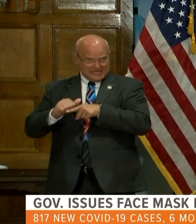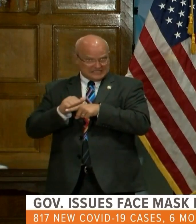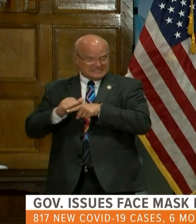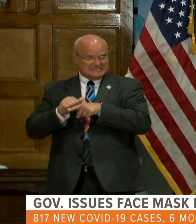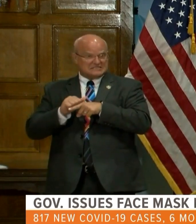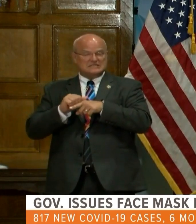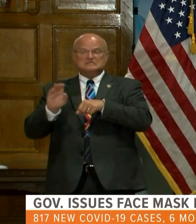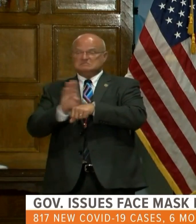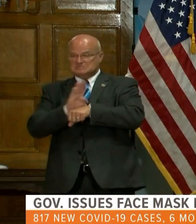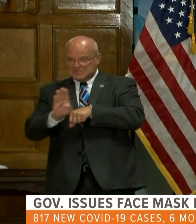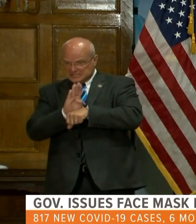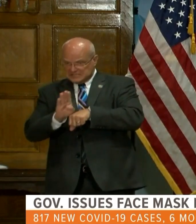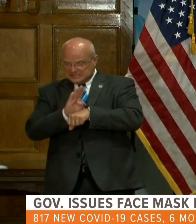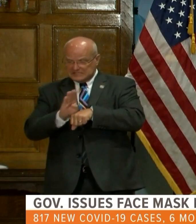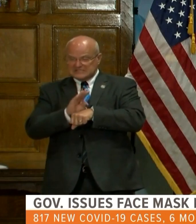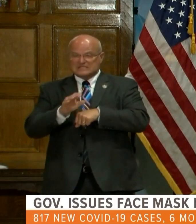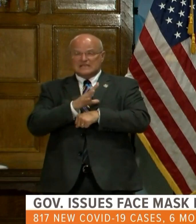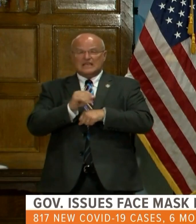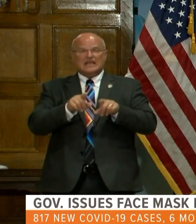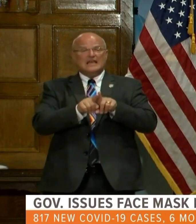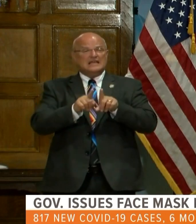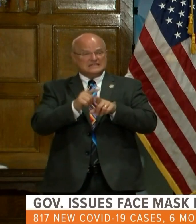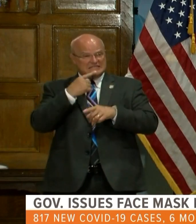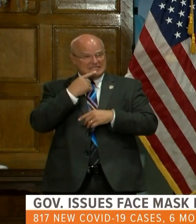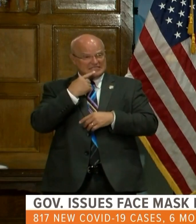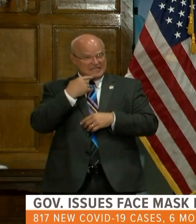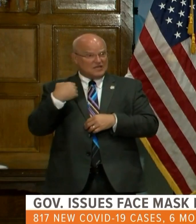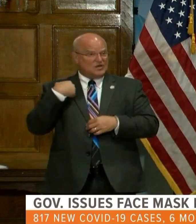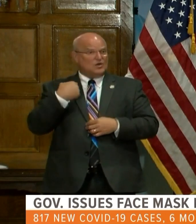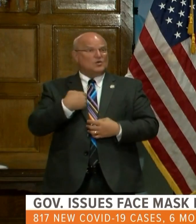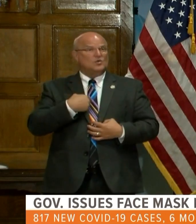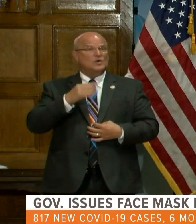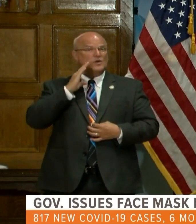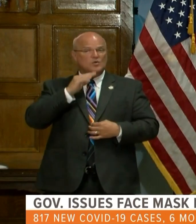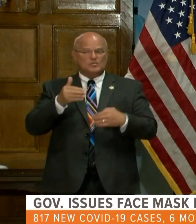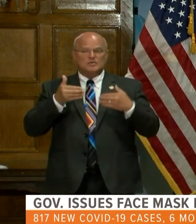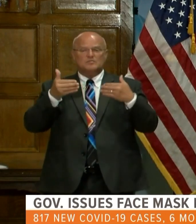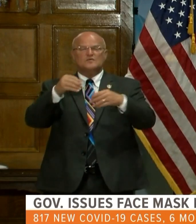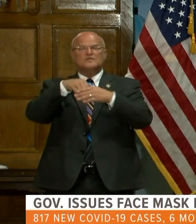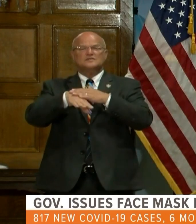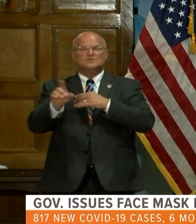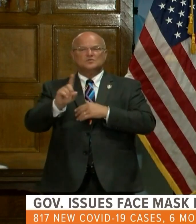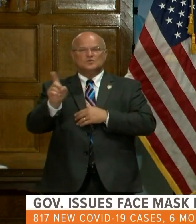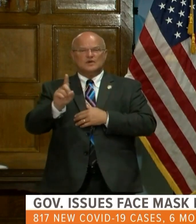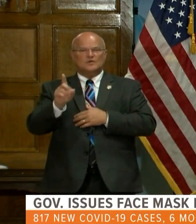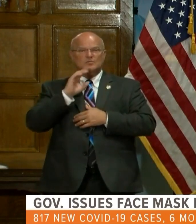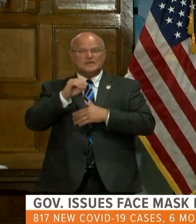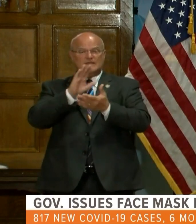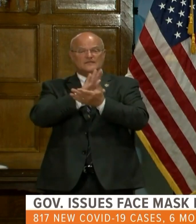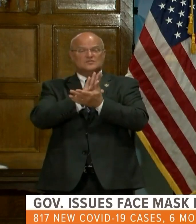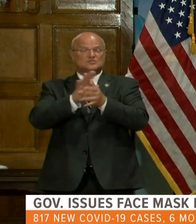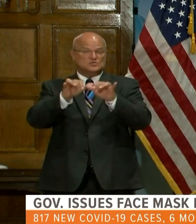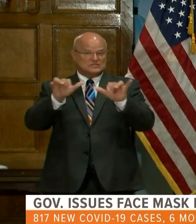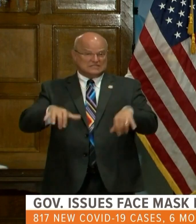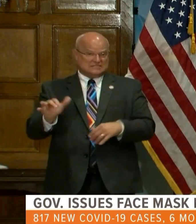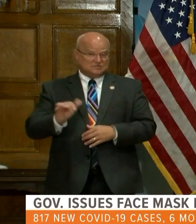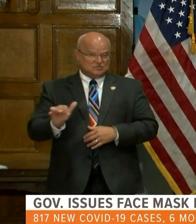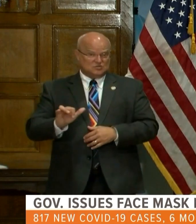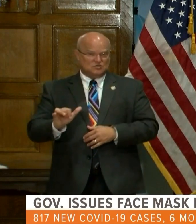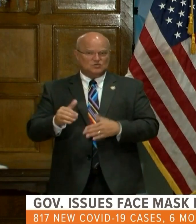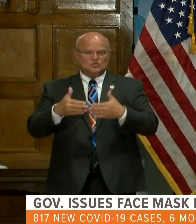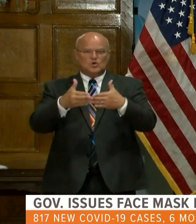industry, and as I said, we're going to be moving into where it's going to be in the school system. So